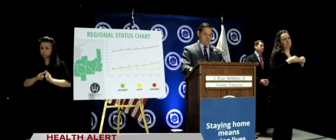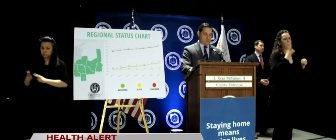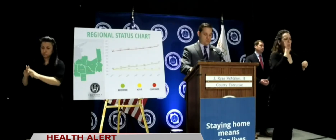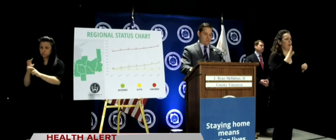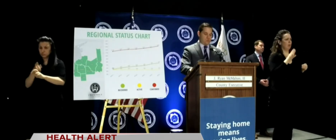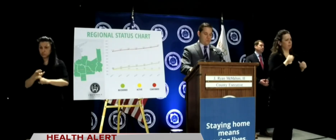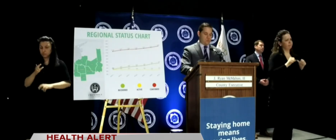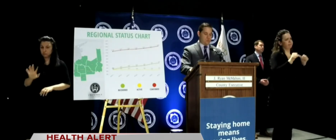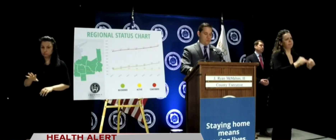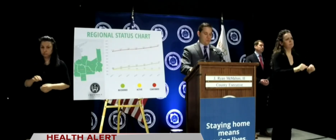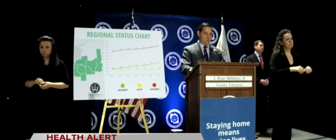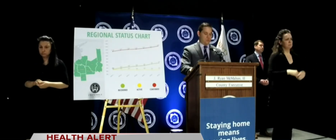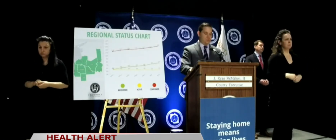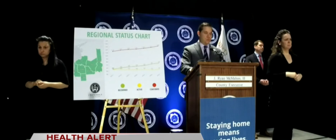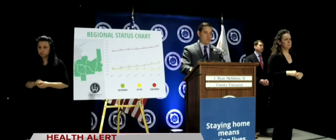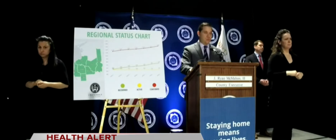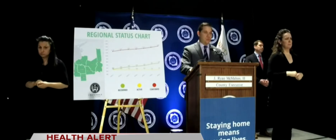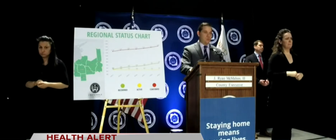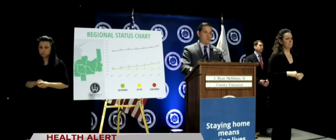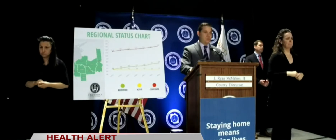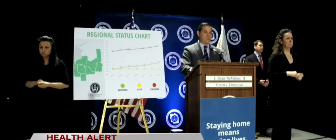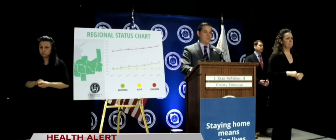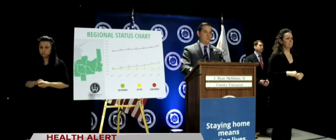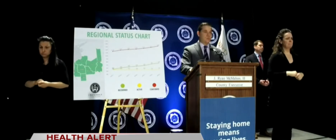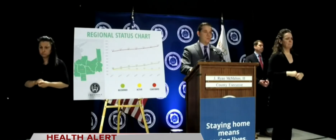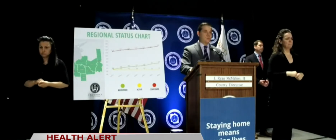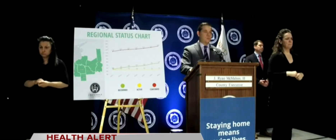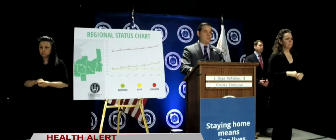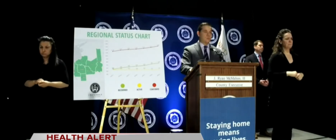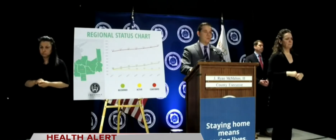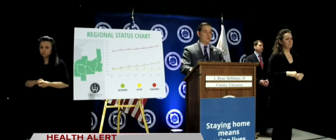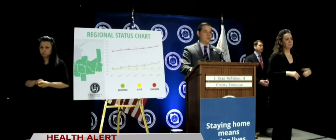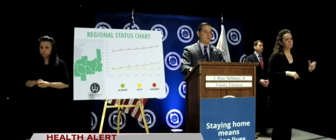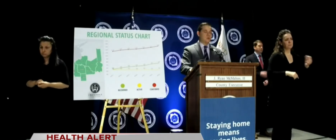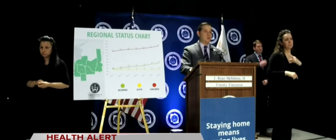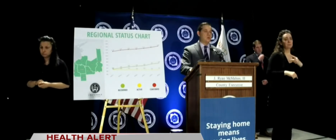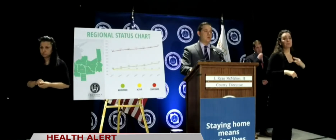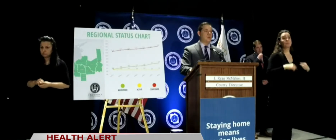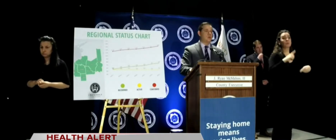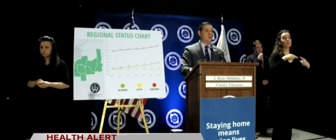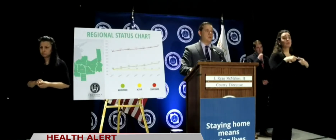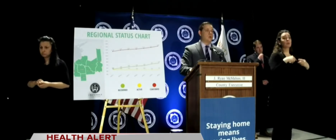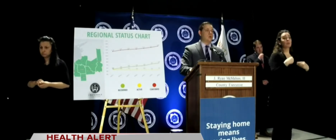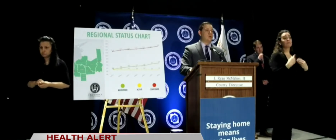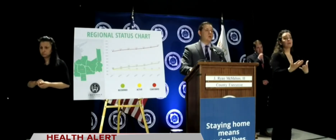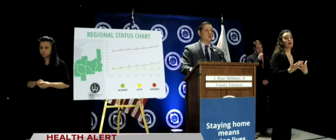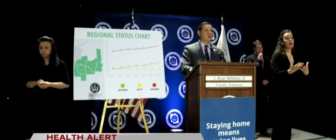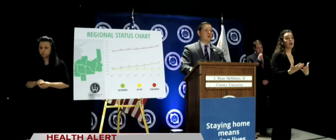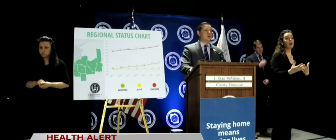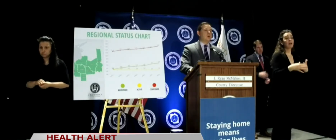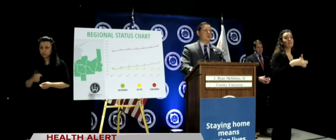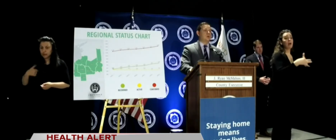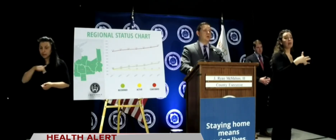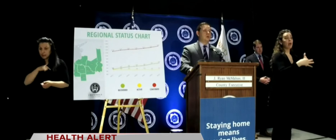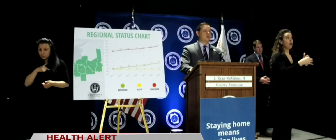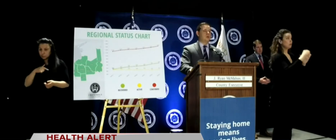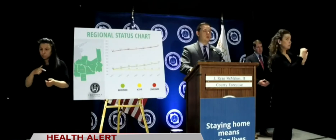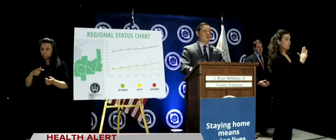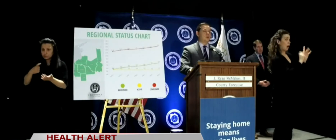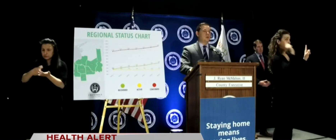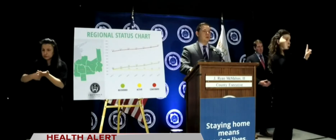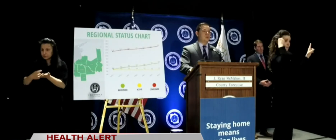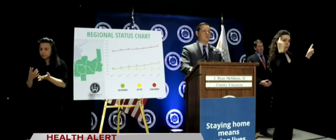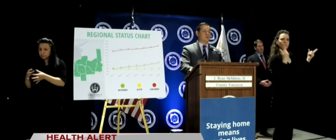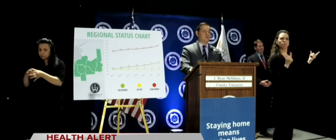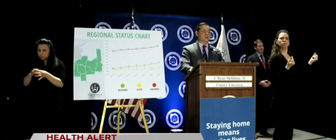the state. When you do that, what are you hoping their input will be in their role in the rephase of the reopening of